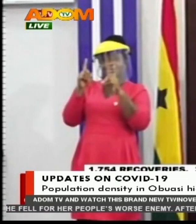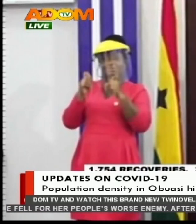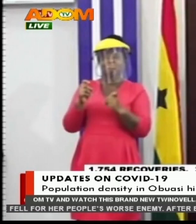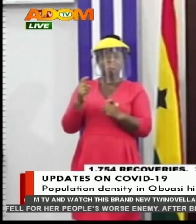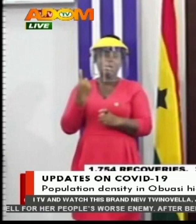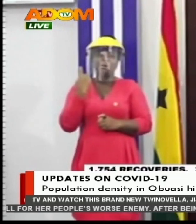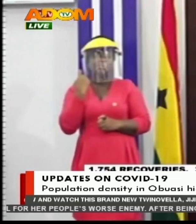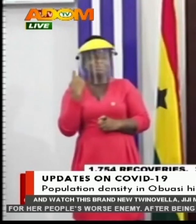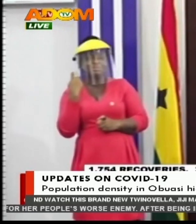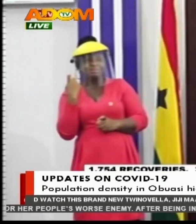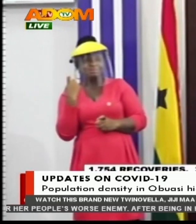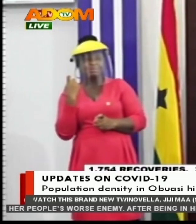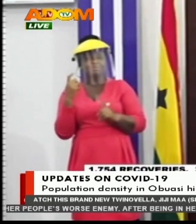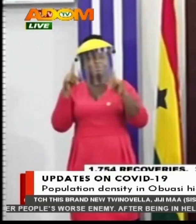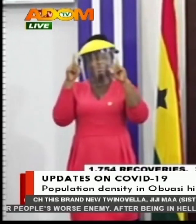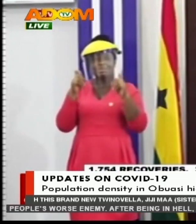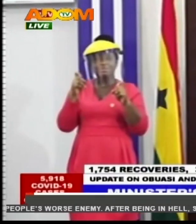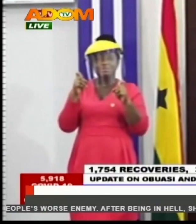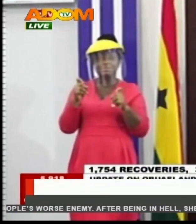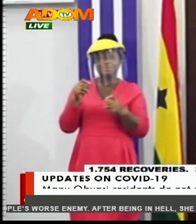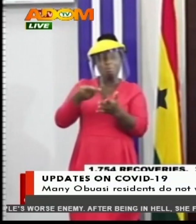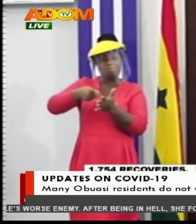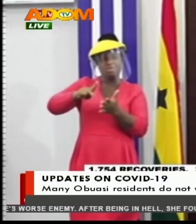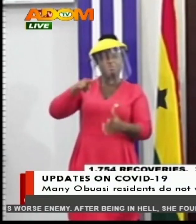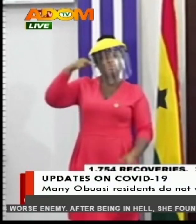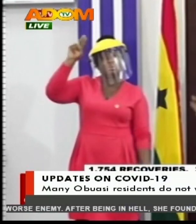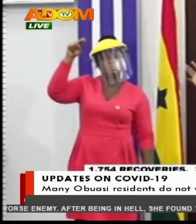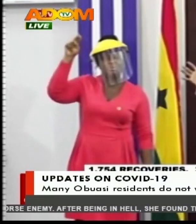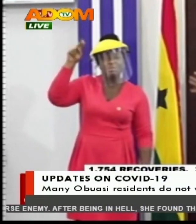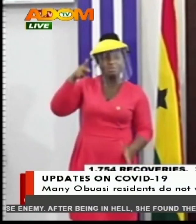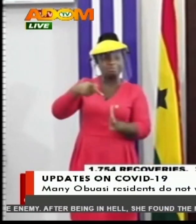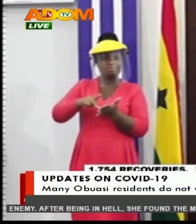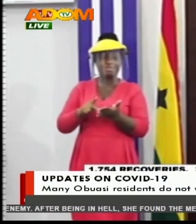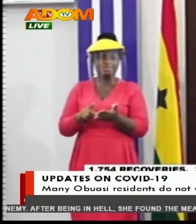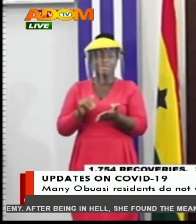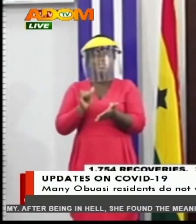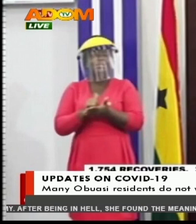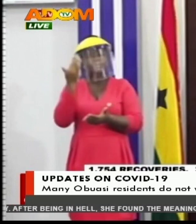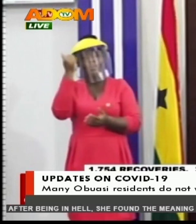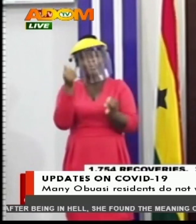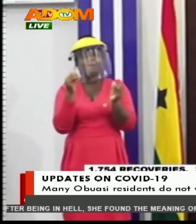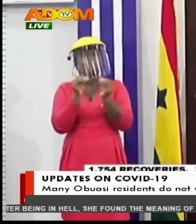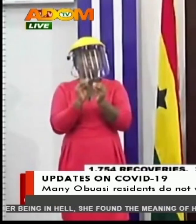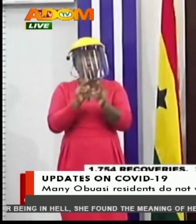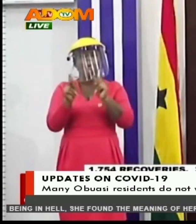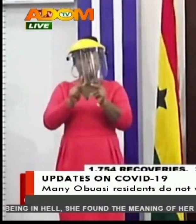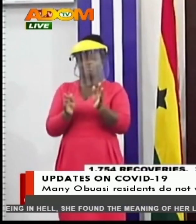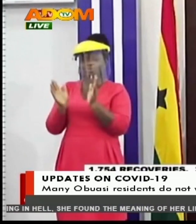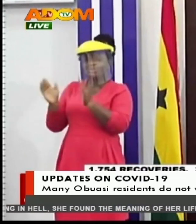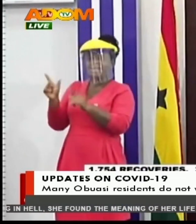challenges that they needed extraction kits, which DG and the ministry is trying to get it provided. And then if you look at Ghana's